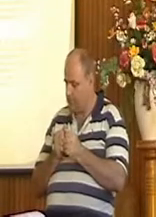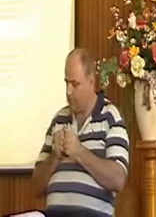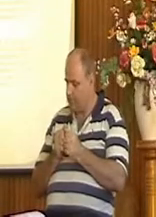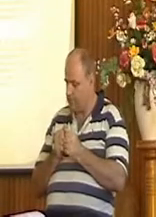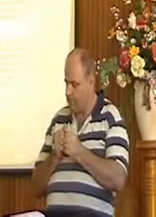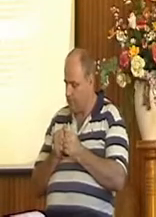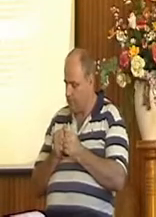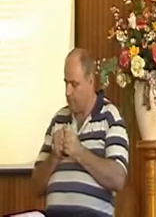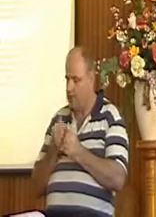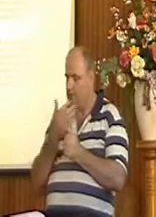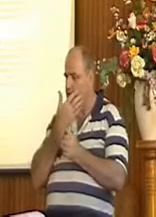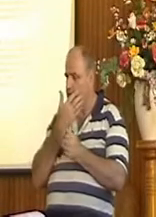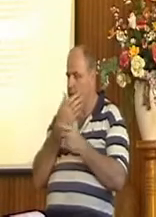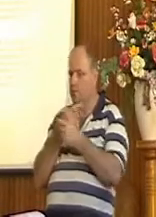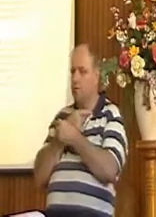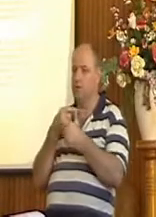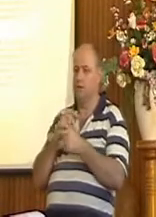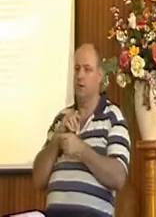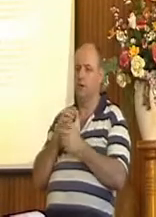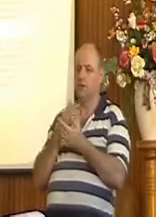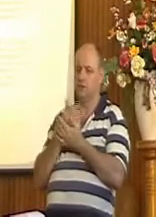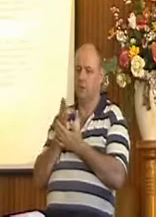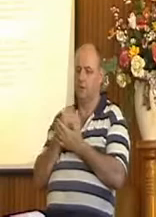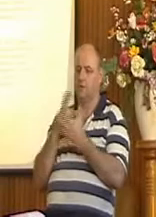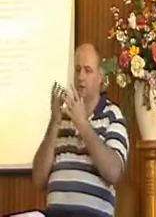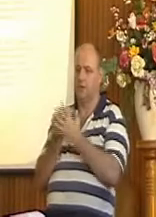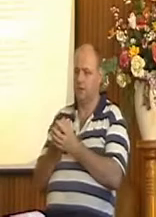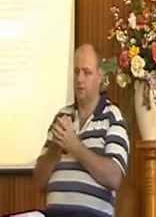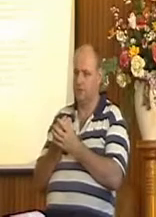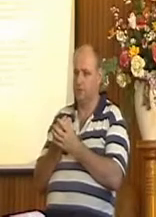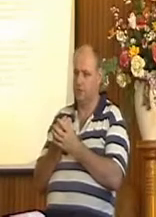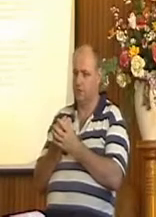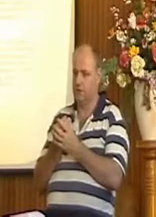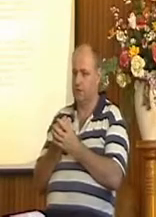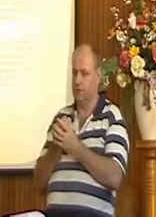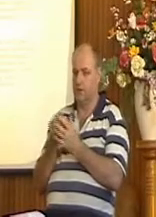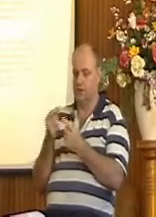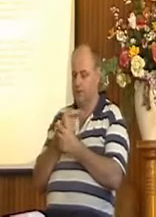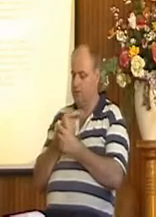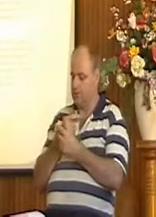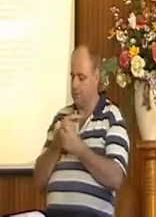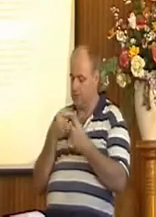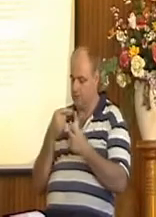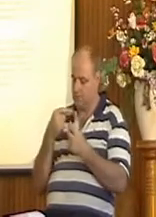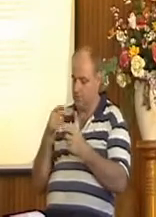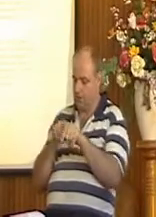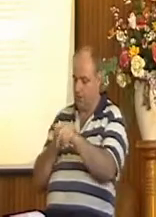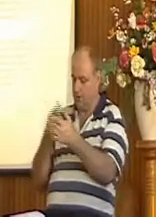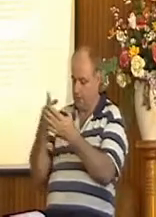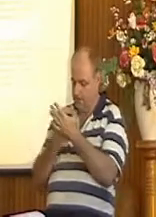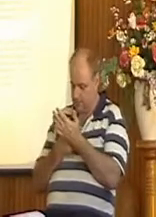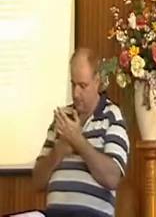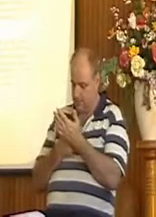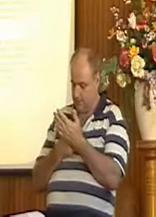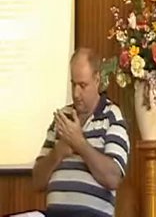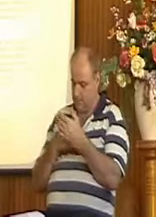there are a list of items in the New Testament in which Christians